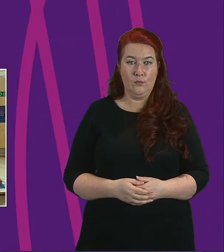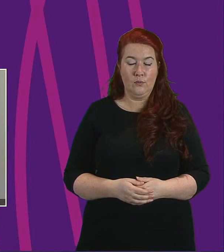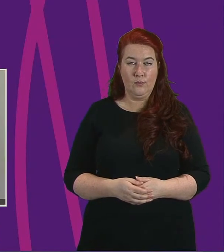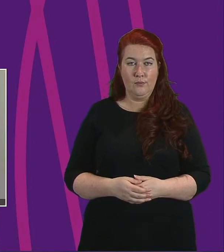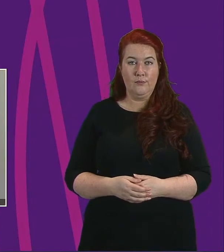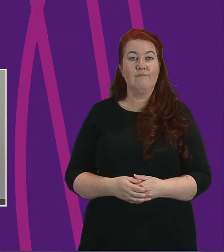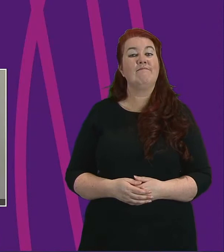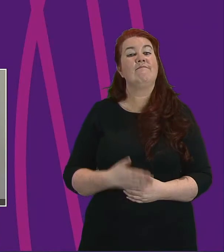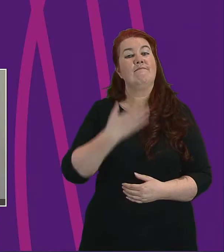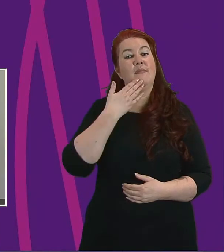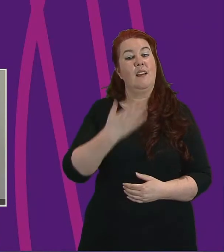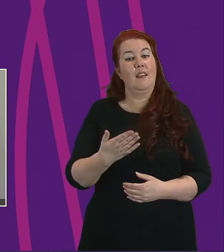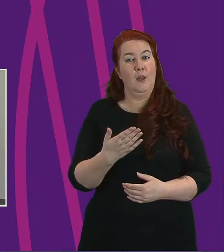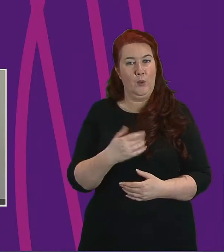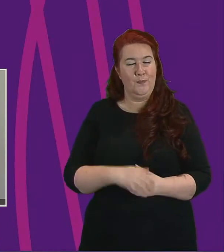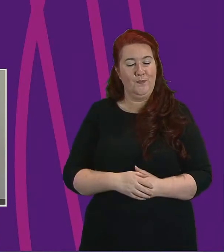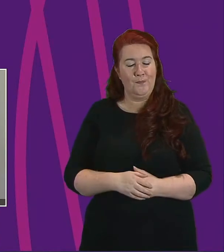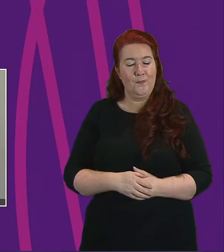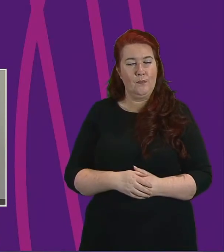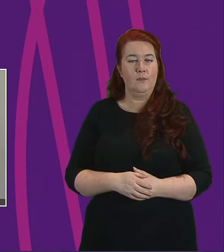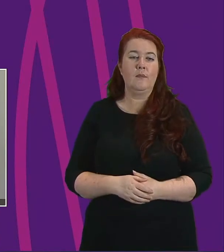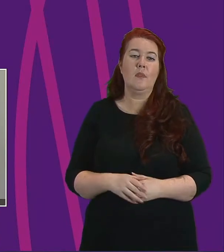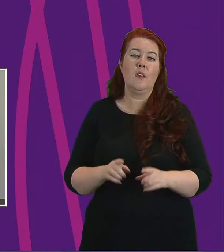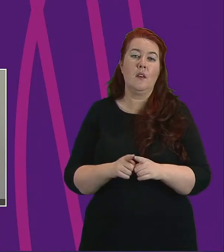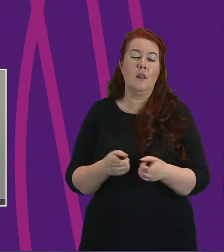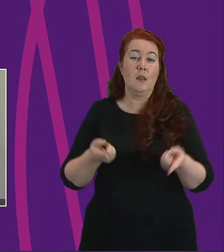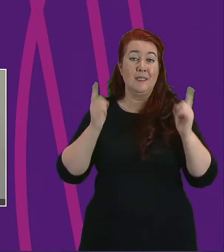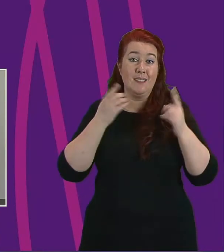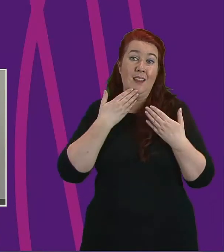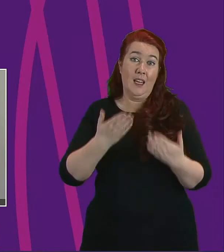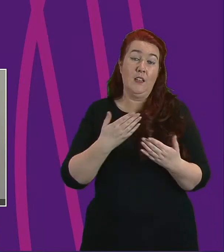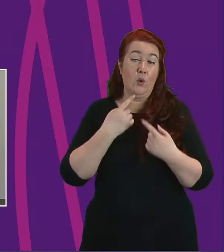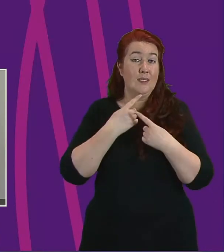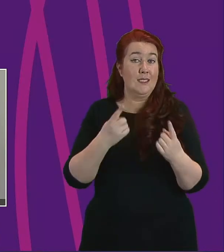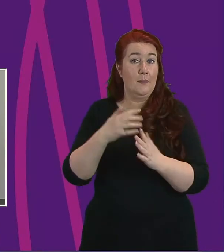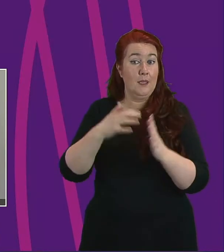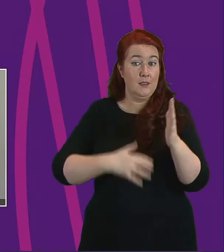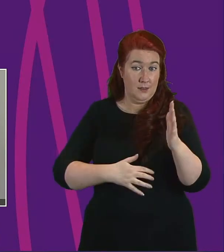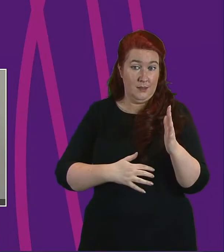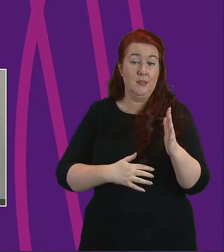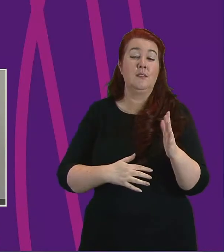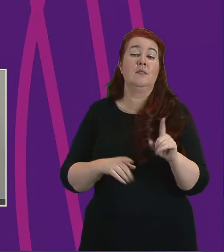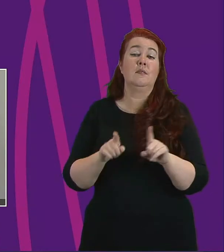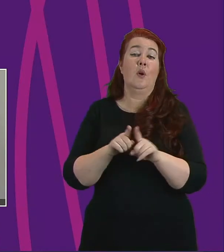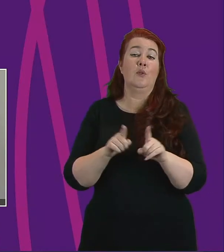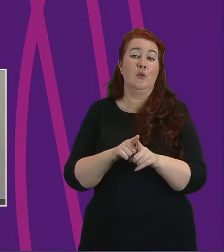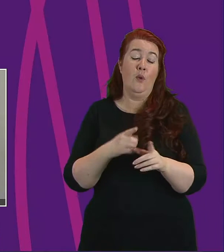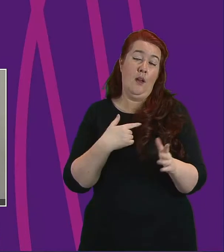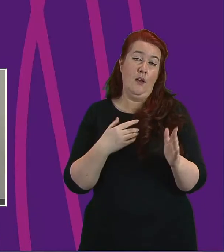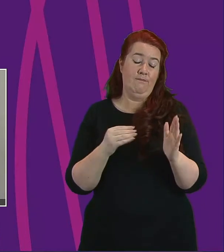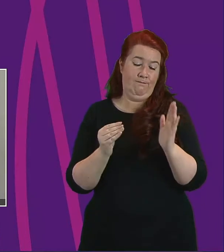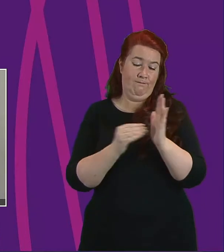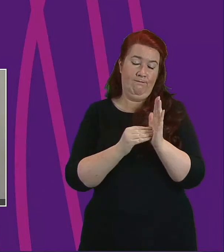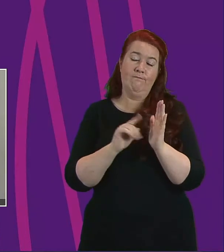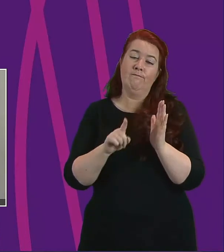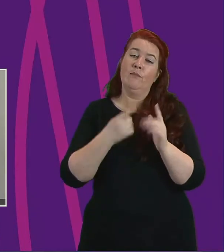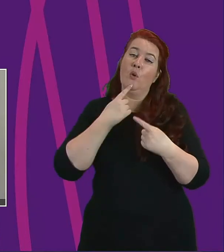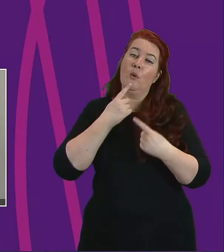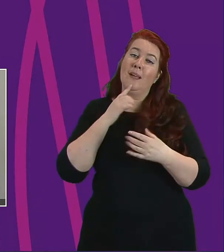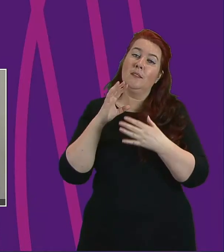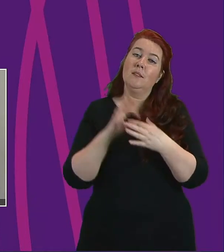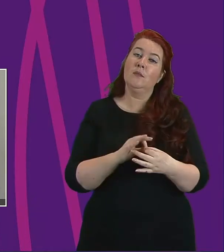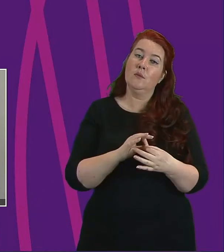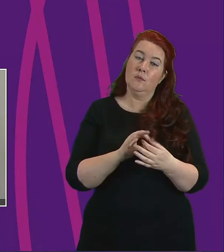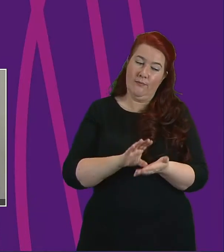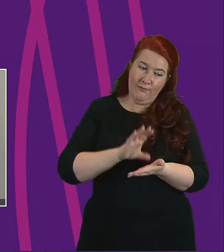Thank you, Presiding Officer. Can I thank the Cabinet Secretary for his statement, and I note his comments on the